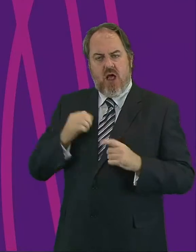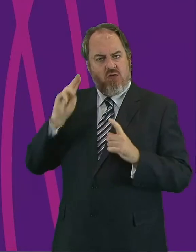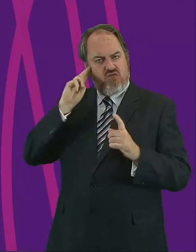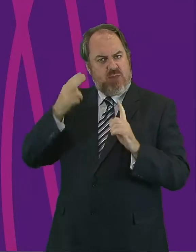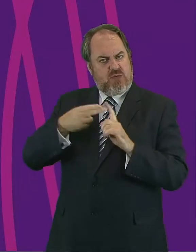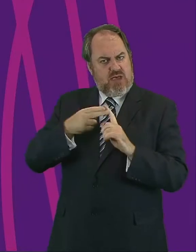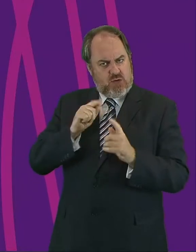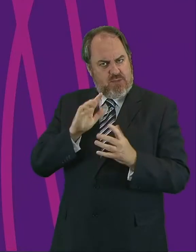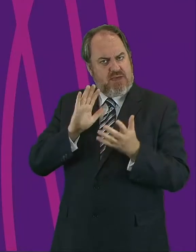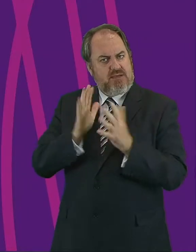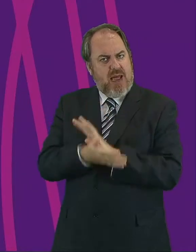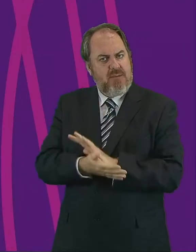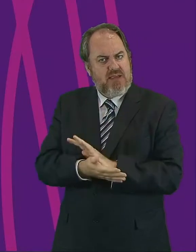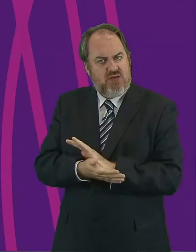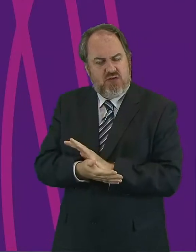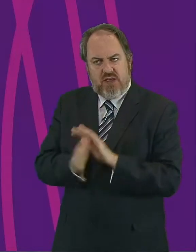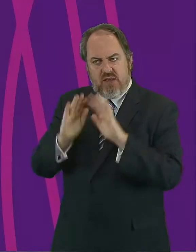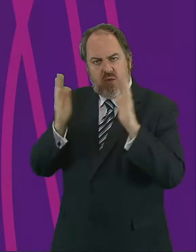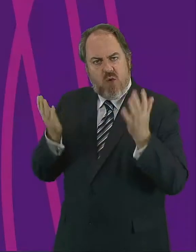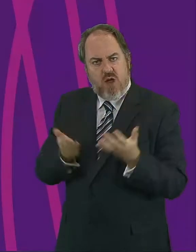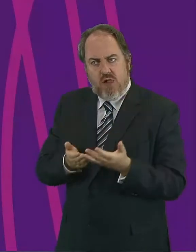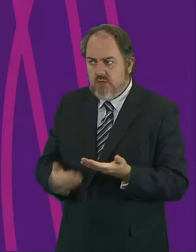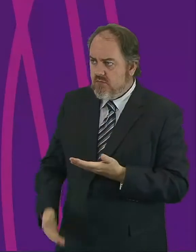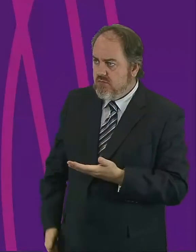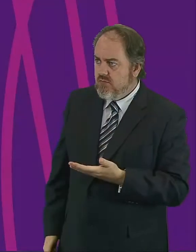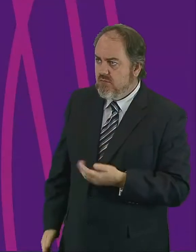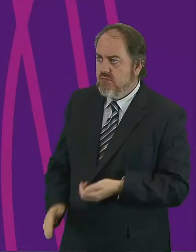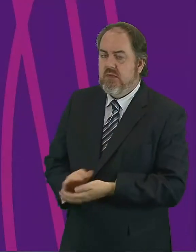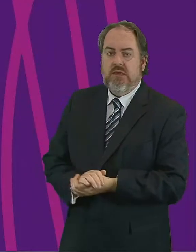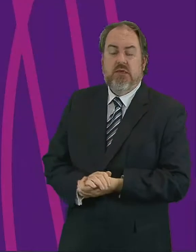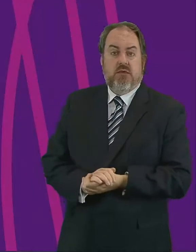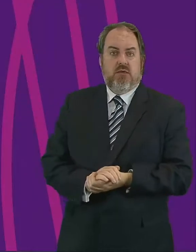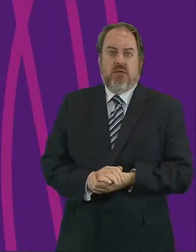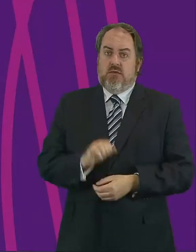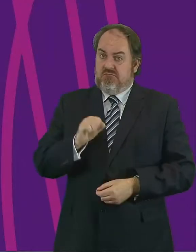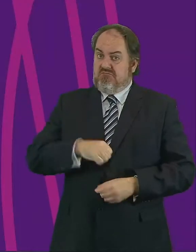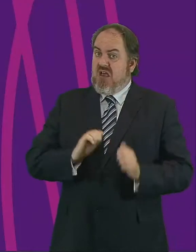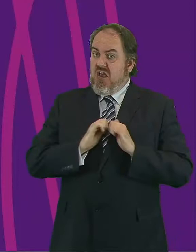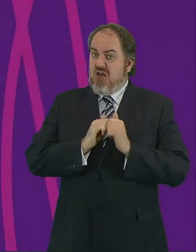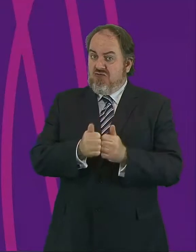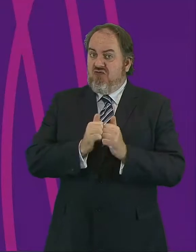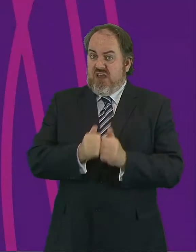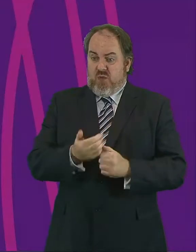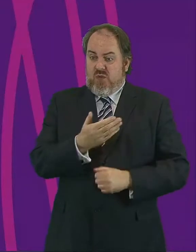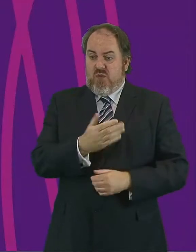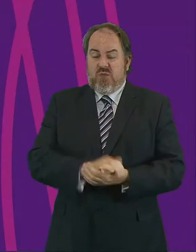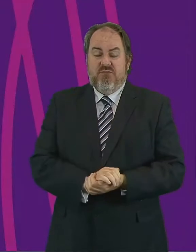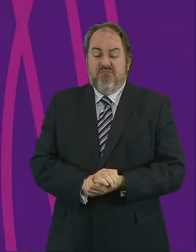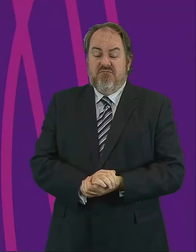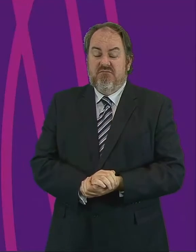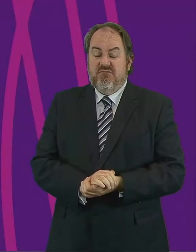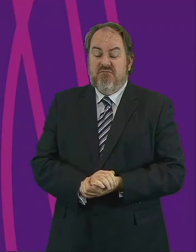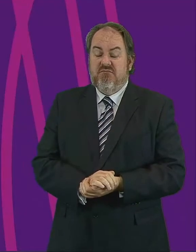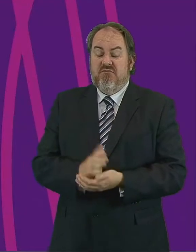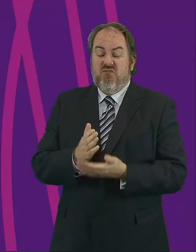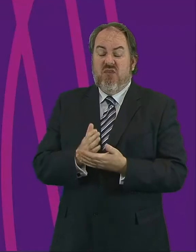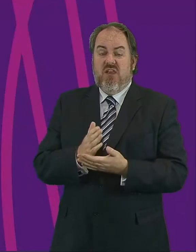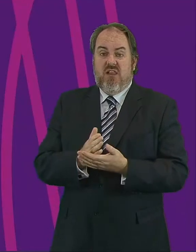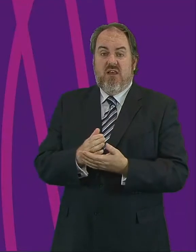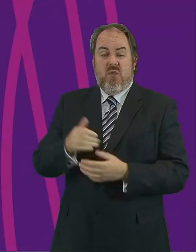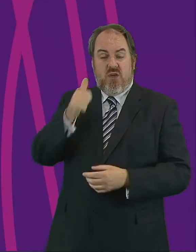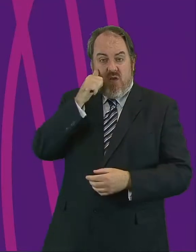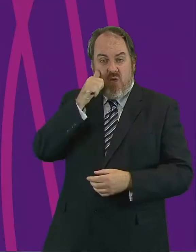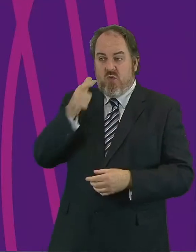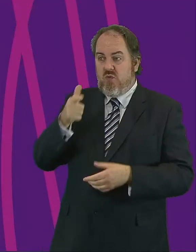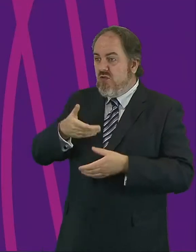compromised? Cabinet Secretary. I do accept that, and I know that's also the view of many niche food and drink manufacturers and more